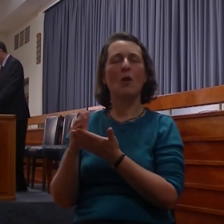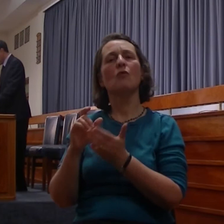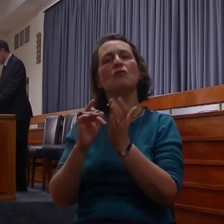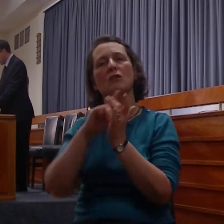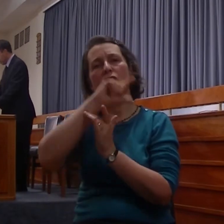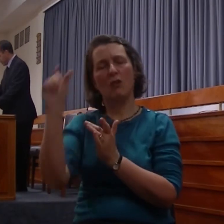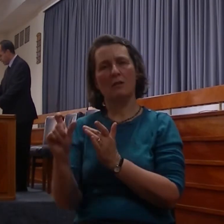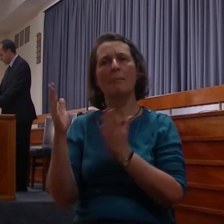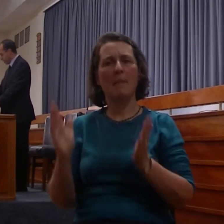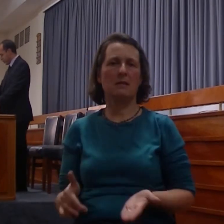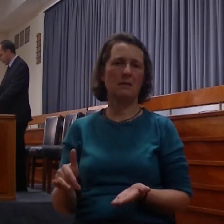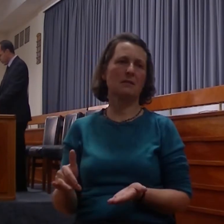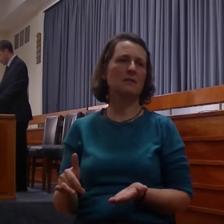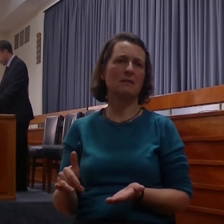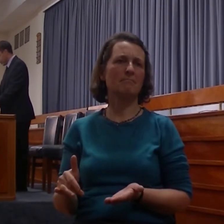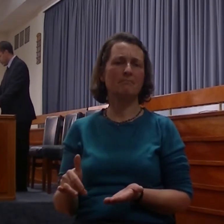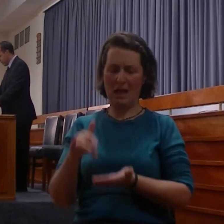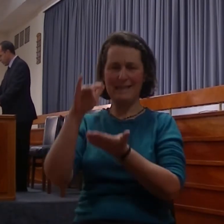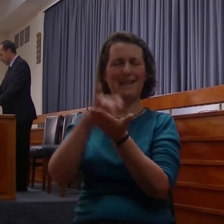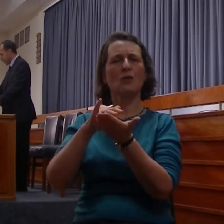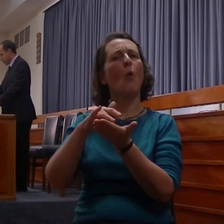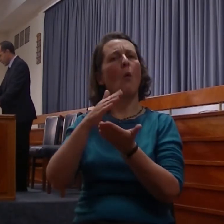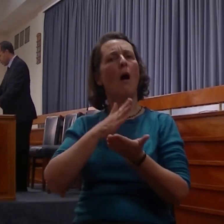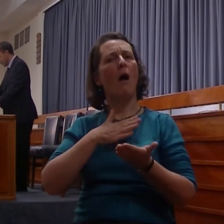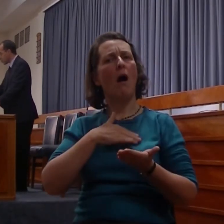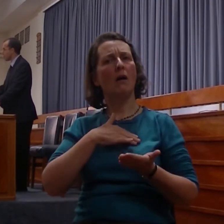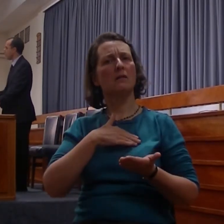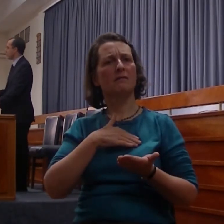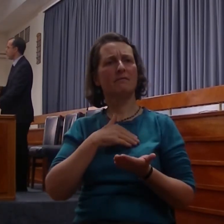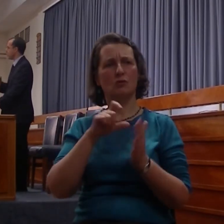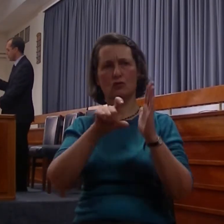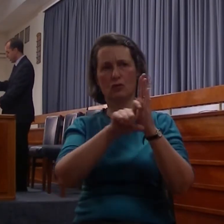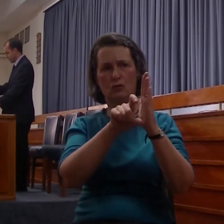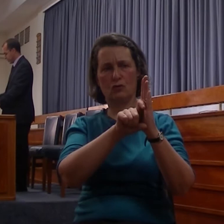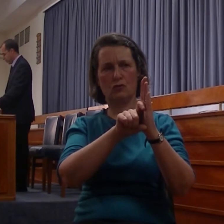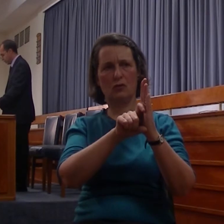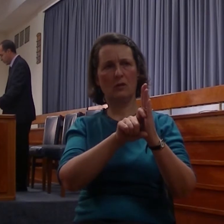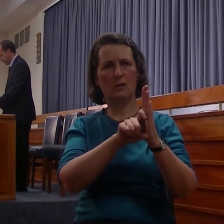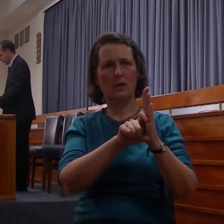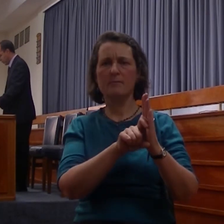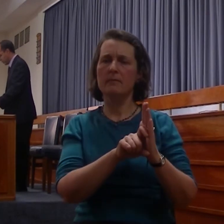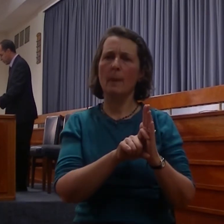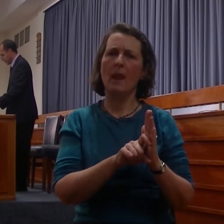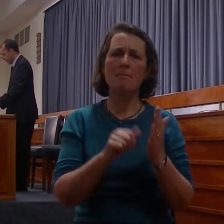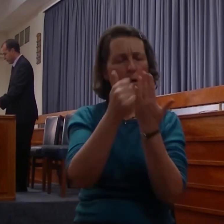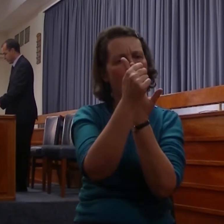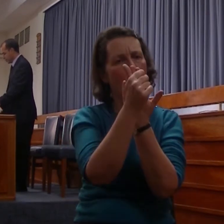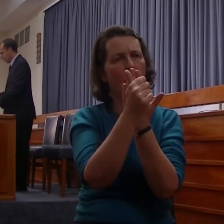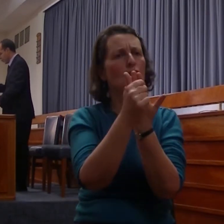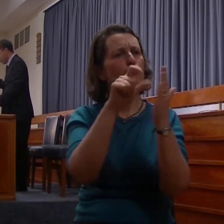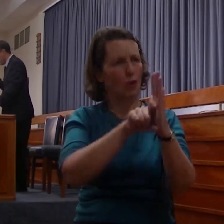God's grace. Here is my conclusion. Christ must be the center, the heart of the